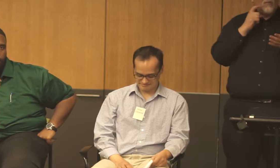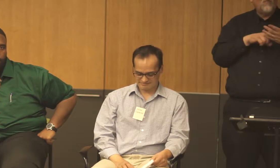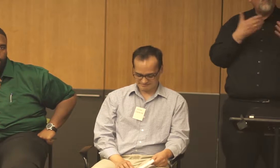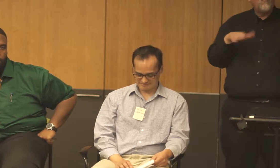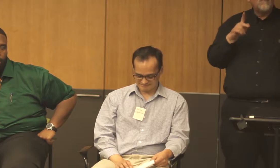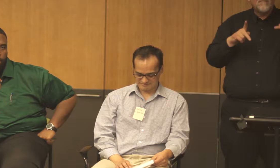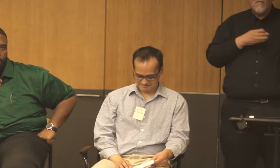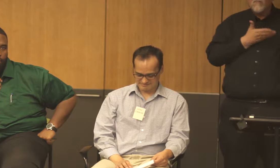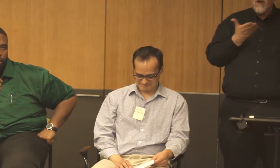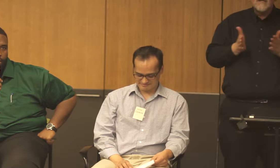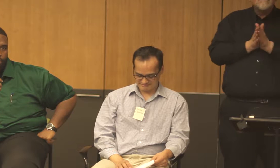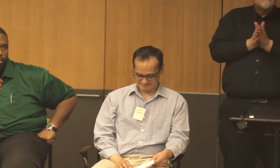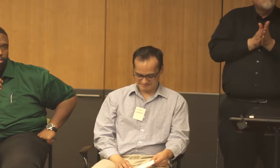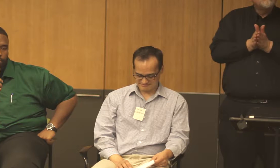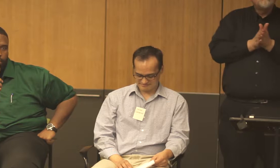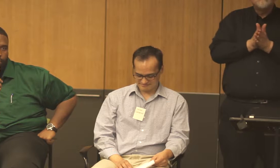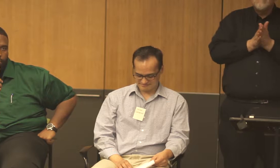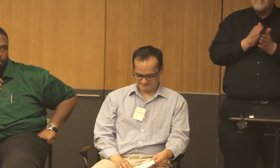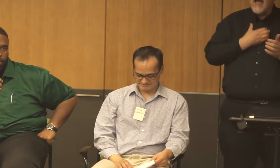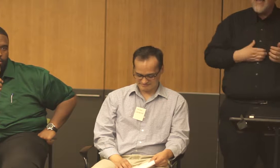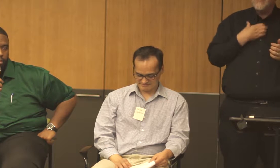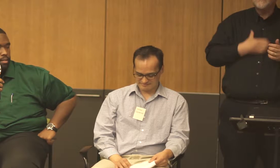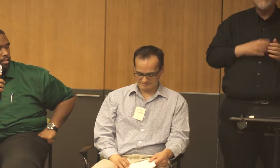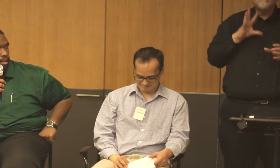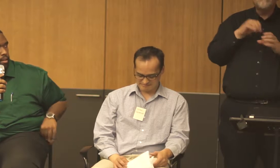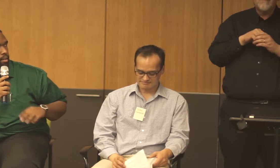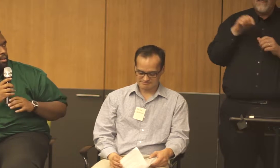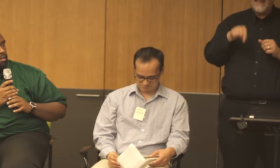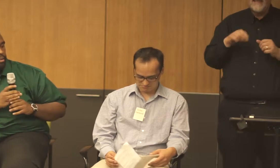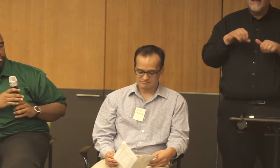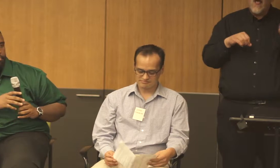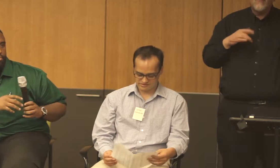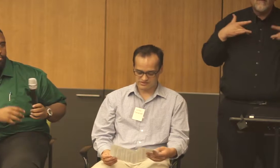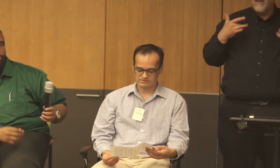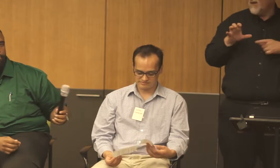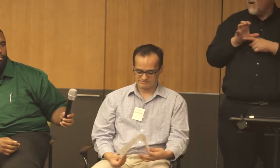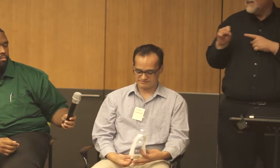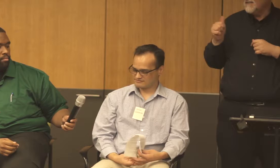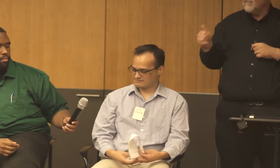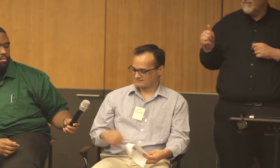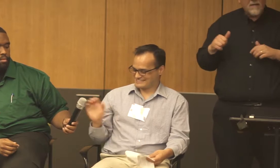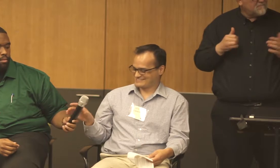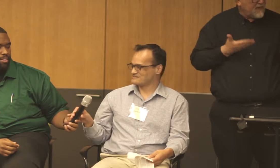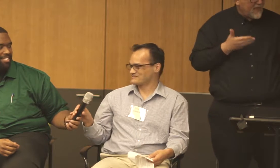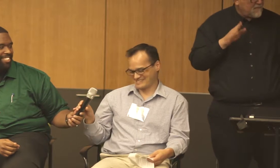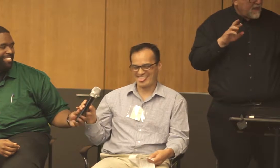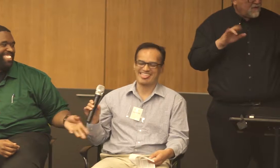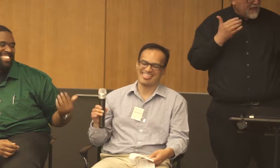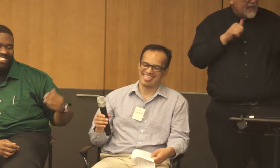would bring in terms of being a part of an event like this or other events I've attended. Yeah. That's awesome. And what about you, Barry? Any